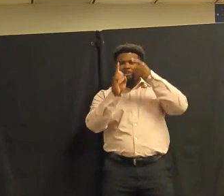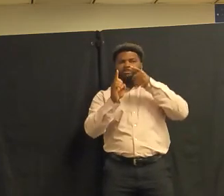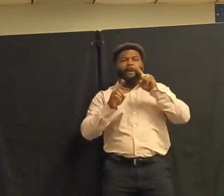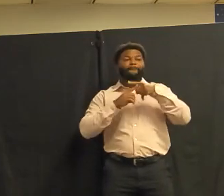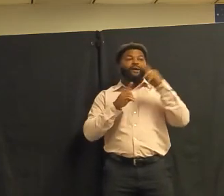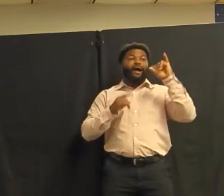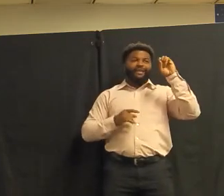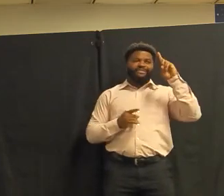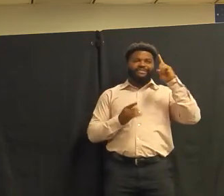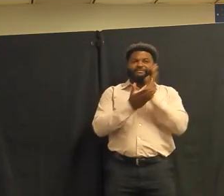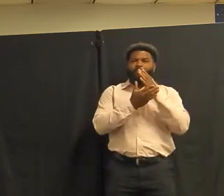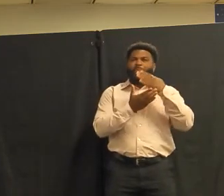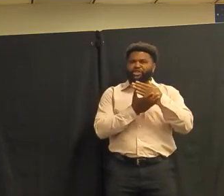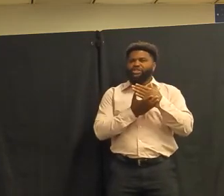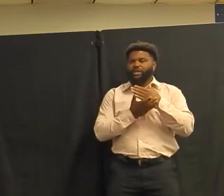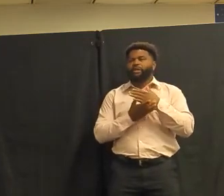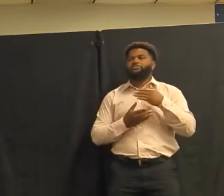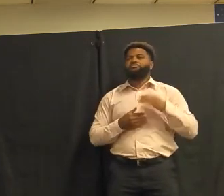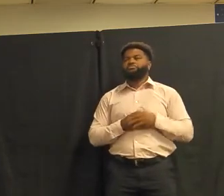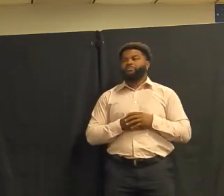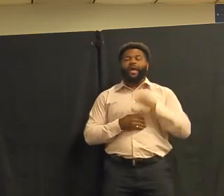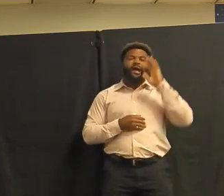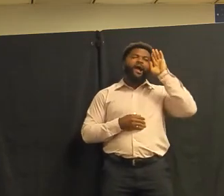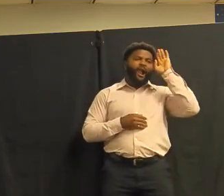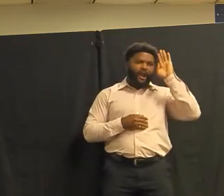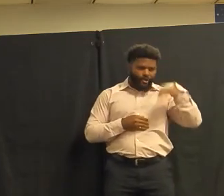ISD's budget. I know that